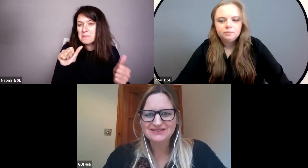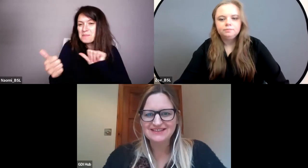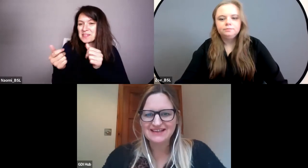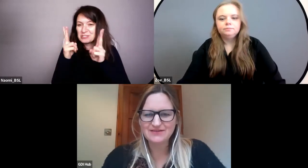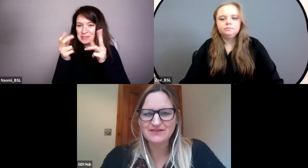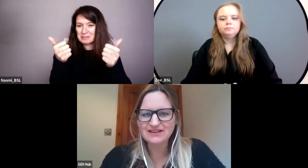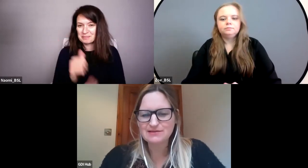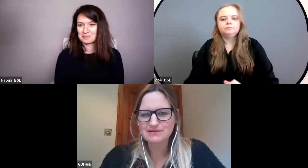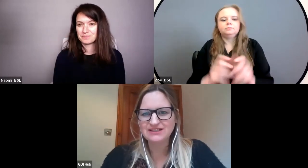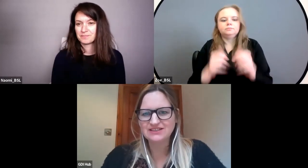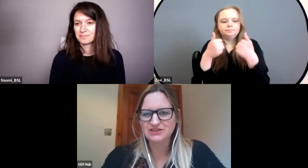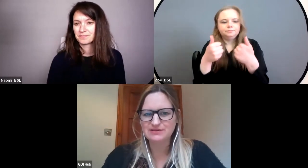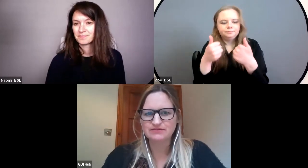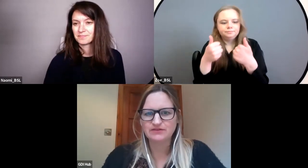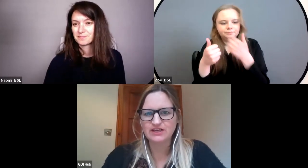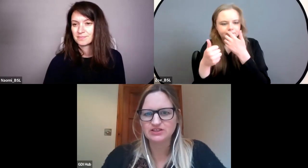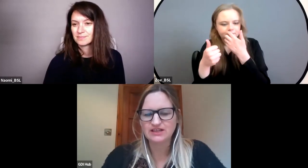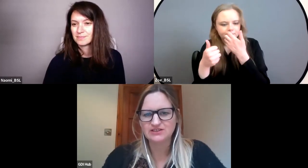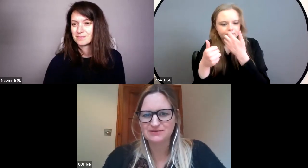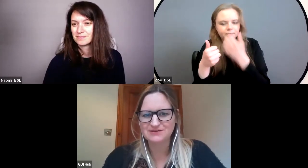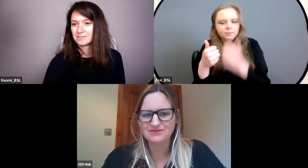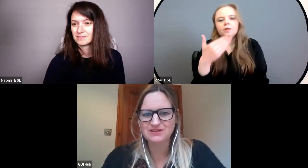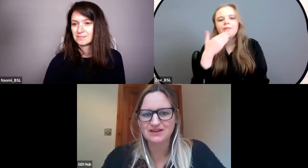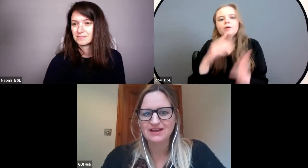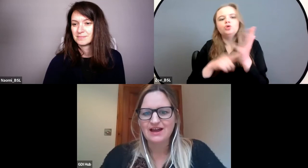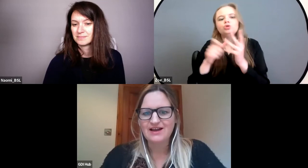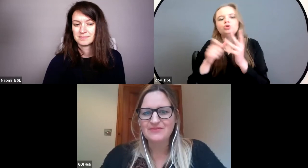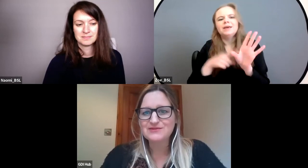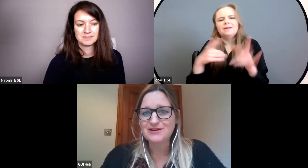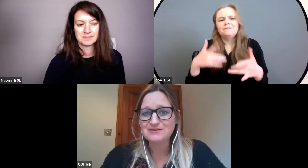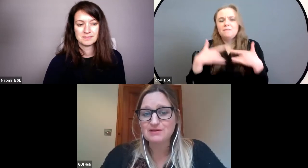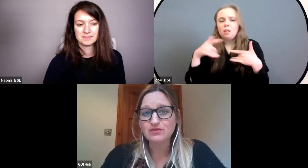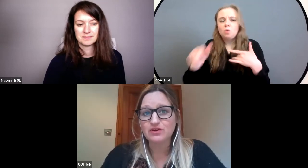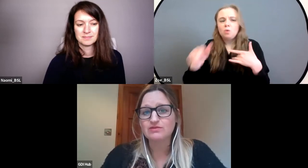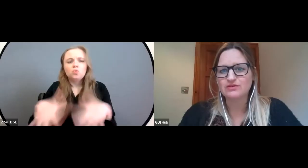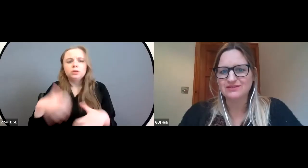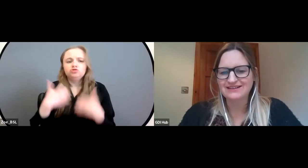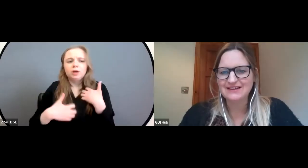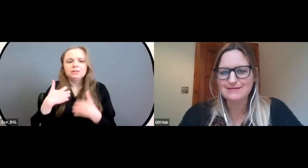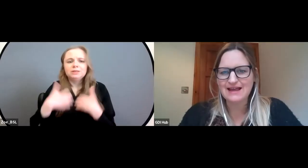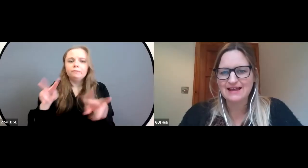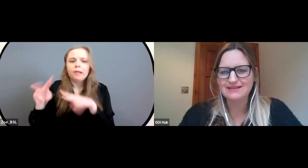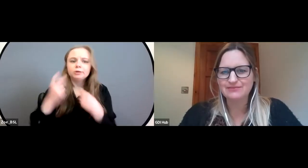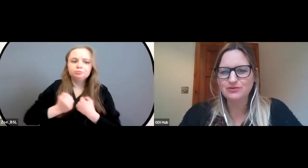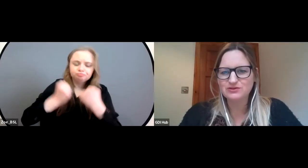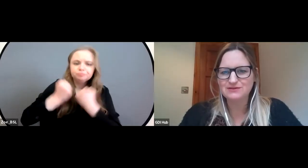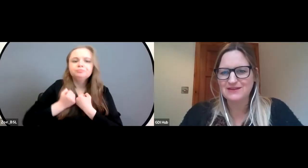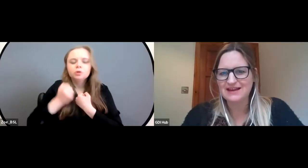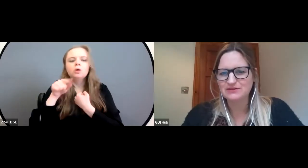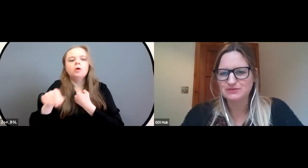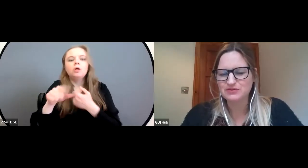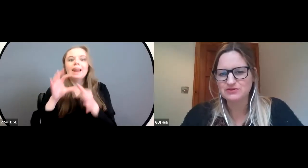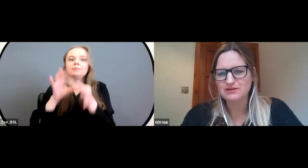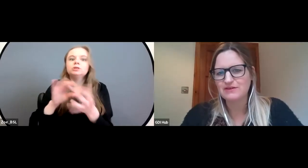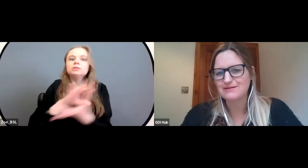Thank you, Lucy. And I think that's a really interesting reflection there, just to start to summarise on, is that the importance of